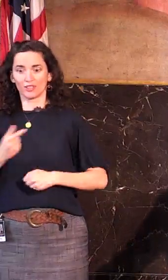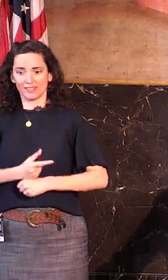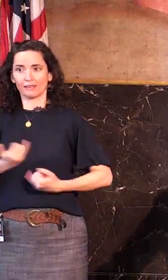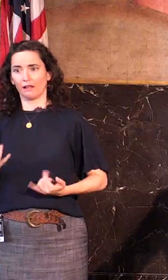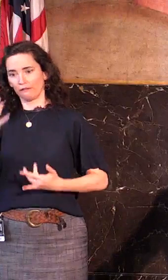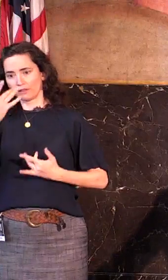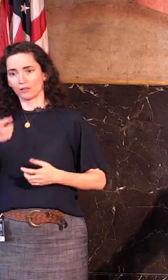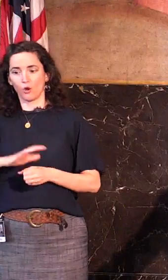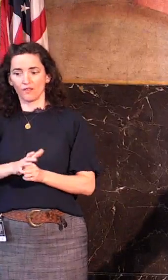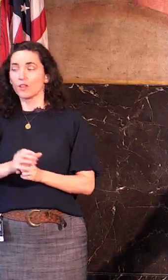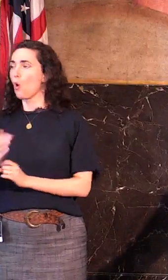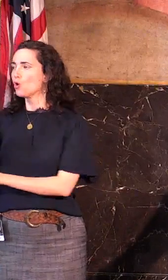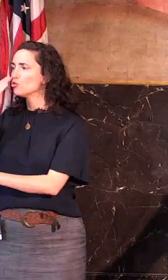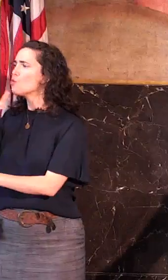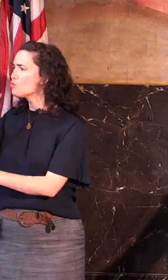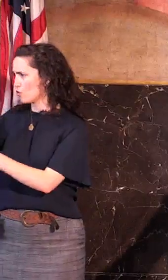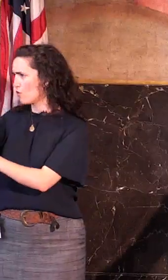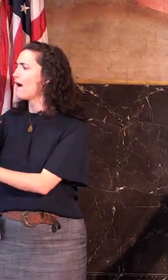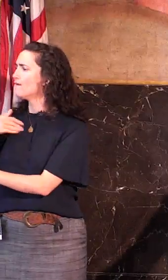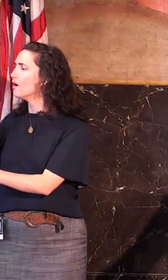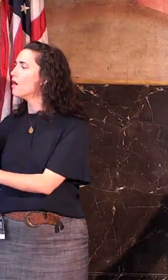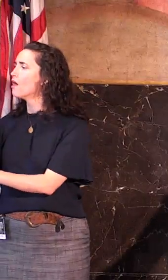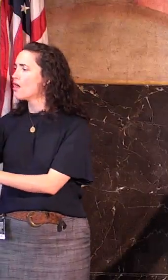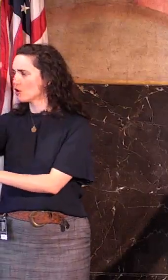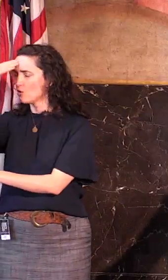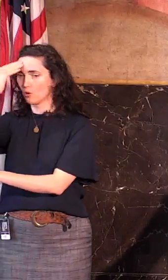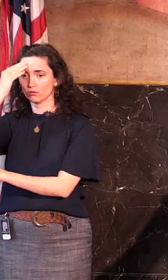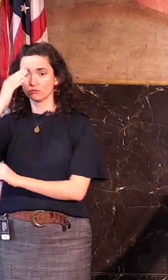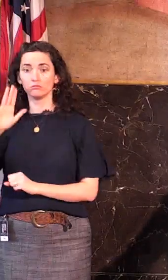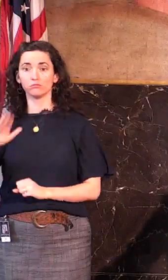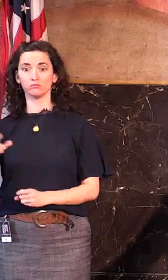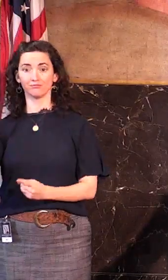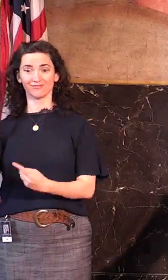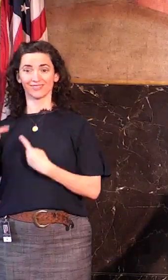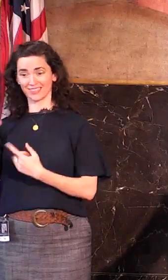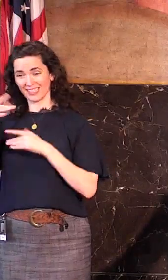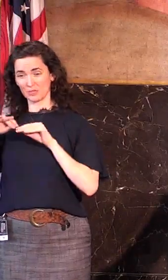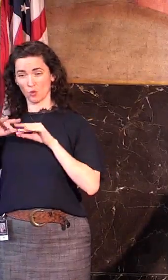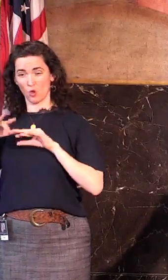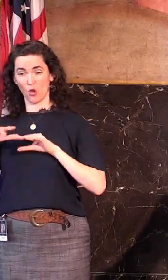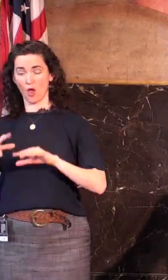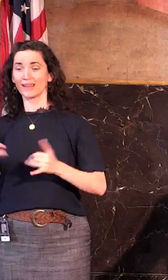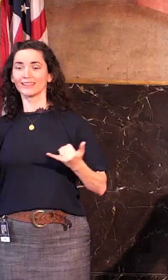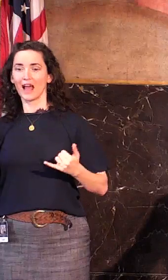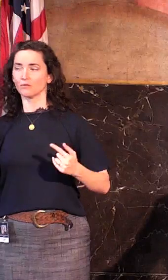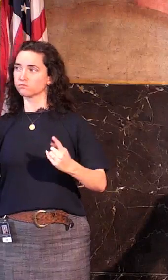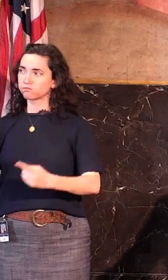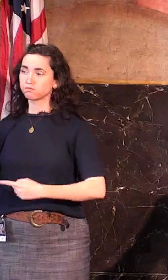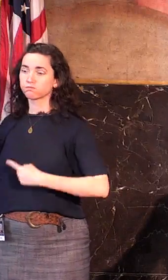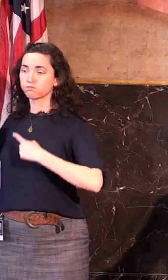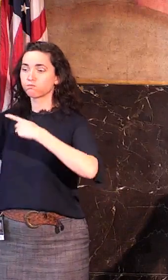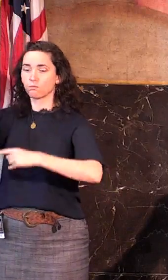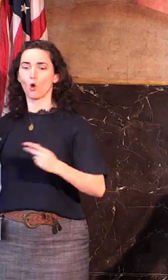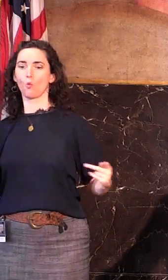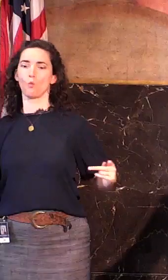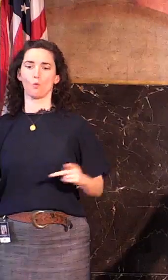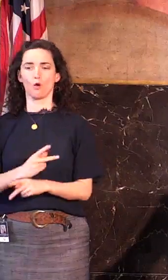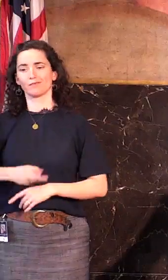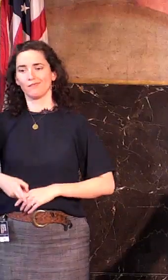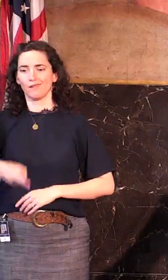has never been more of the disease in our state. Transmission has never been higher. The percent positivity never